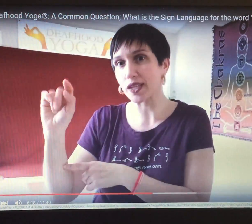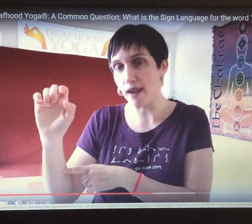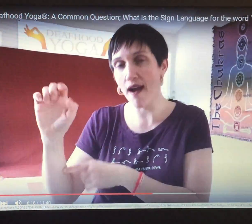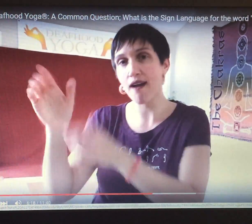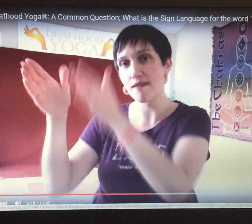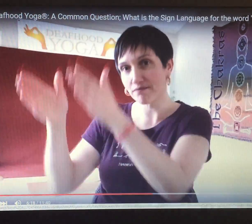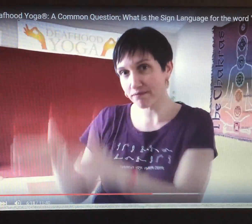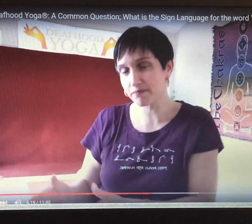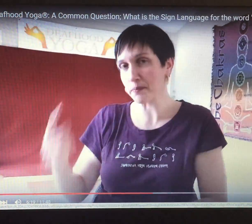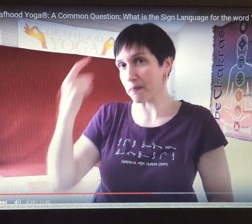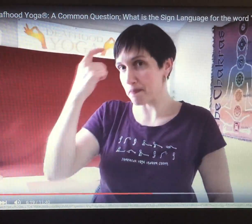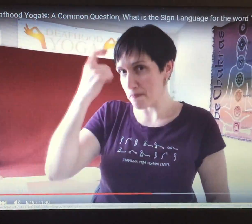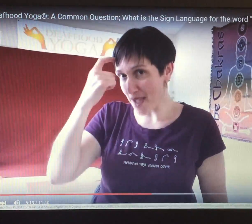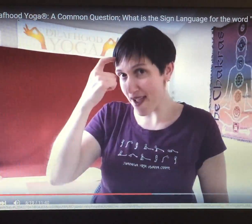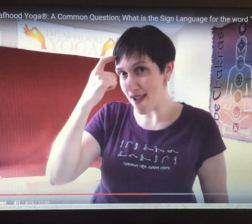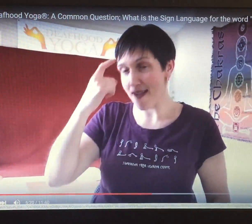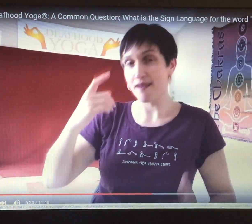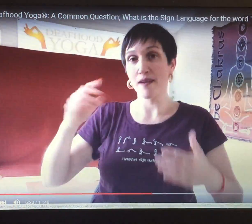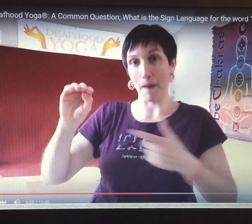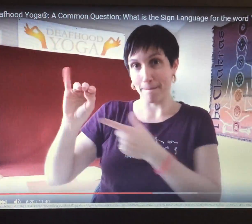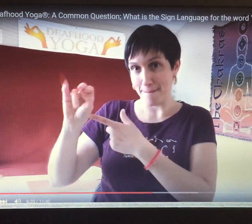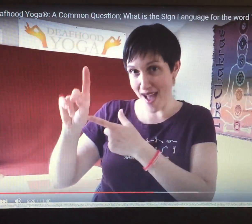To unite a person's mind,